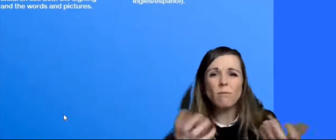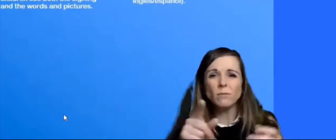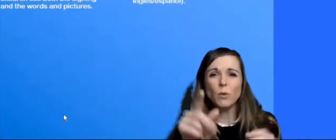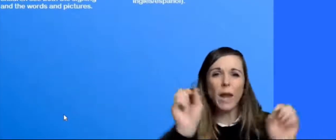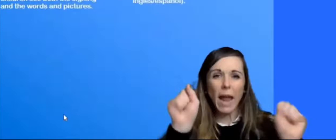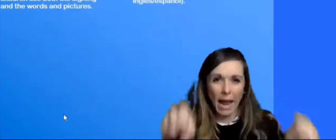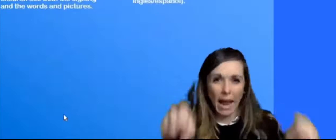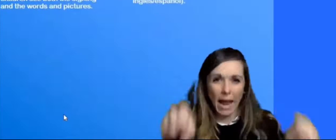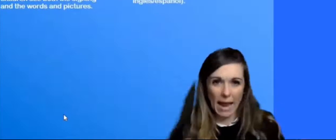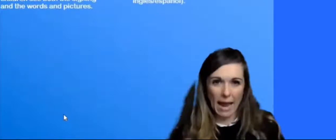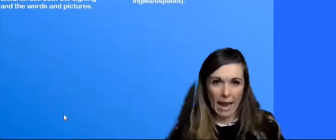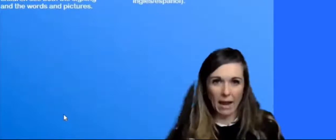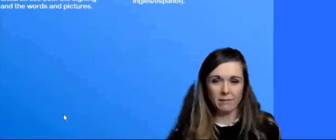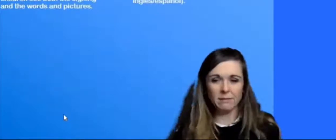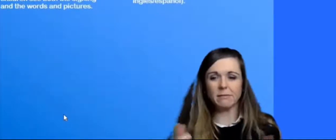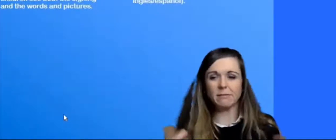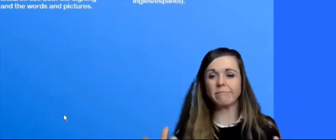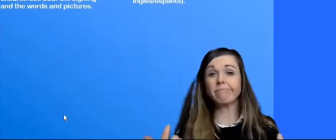challenging,